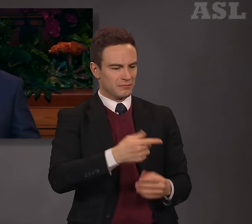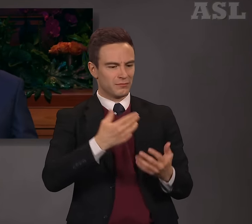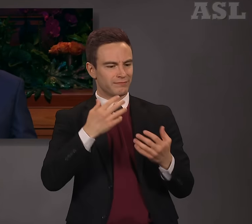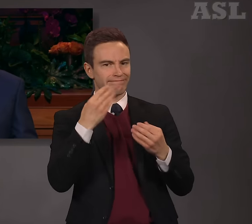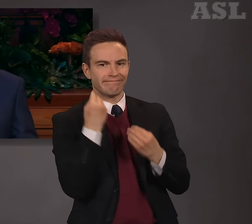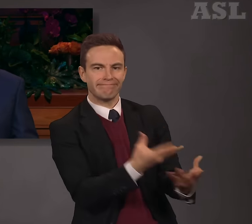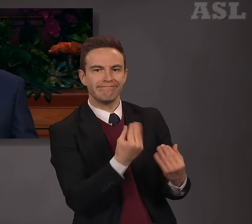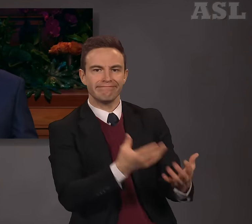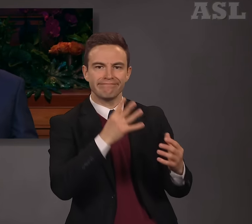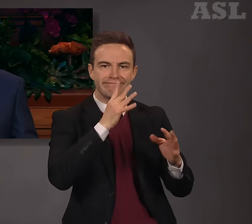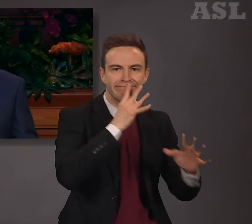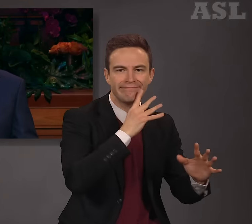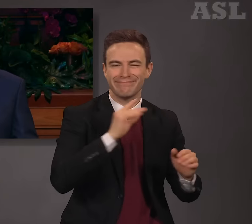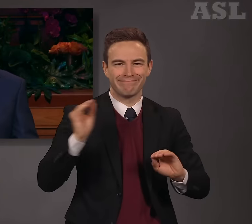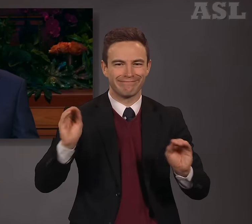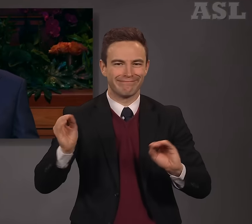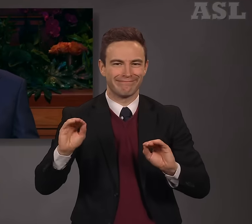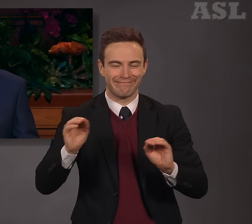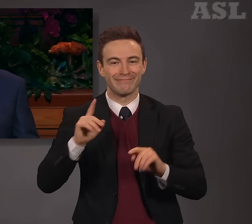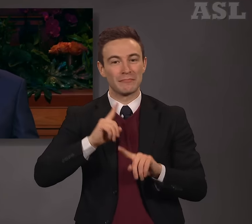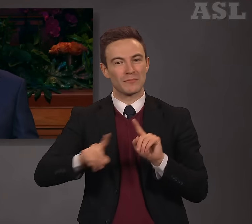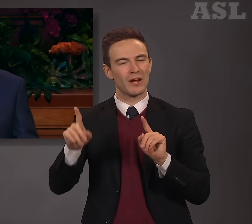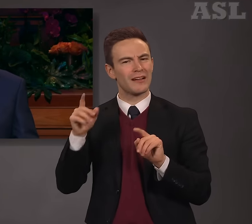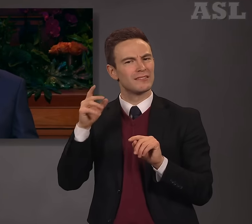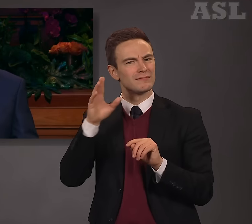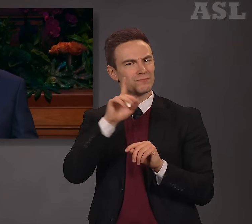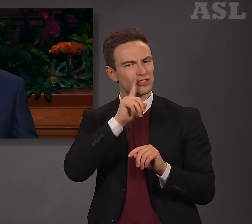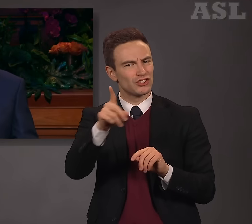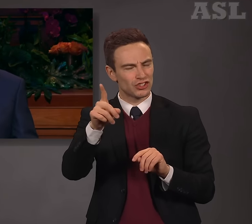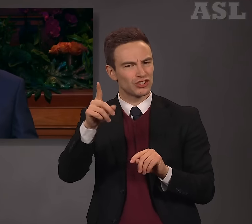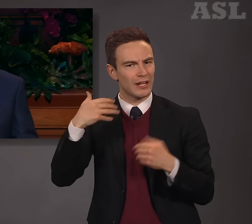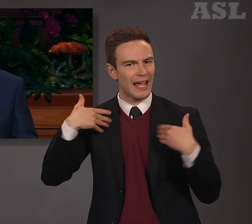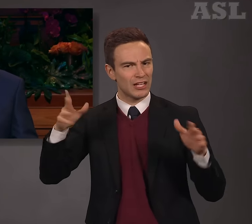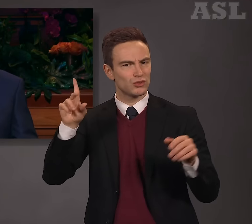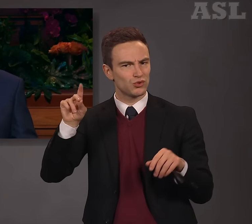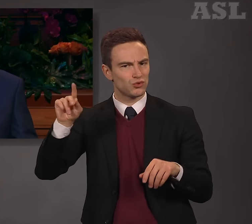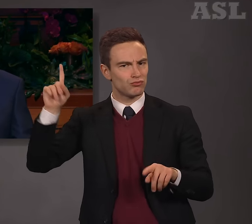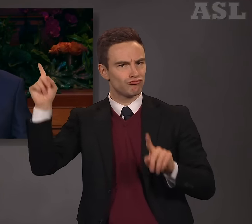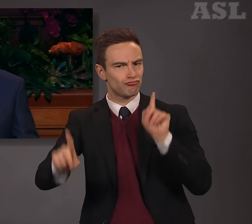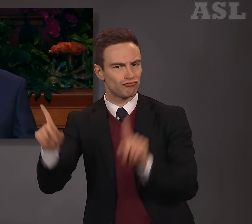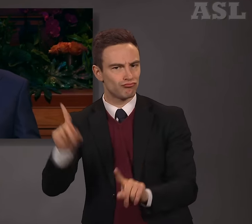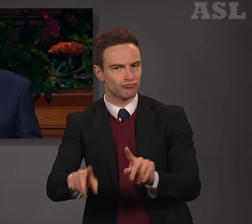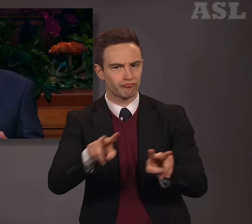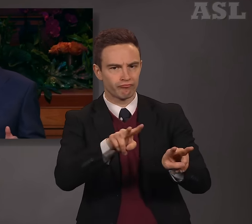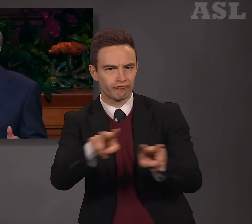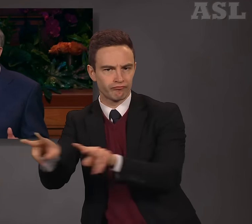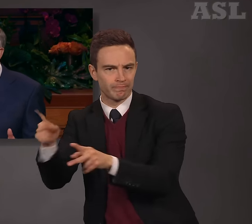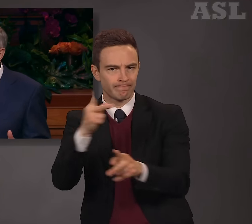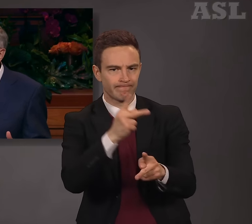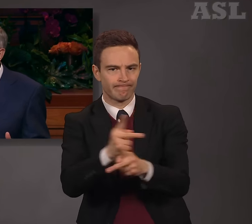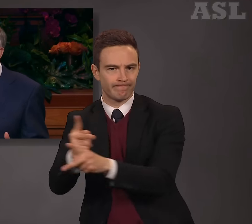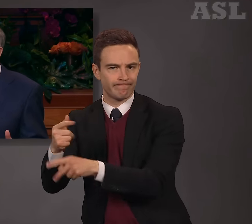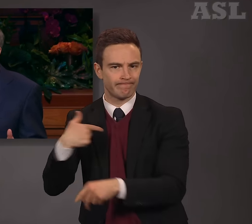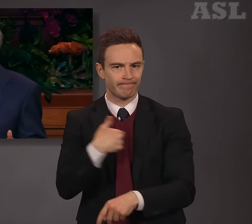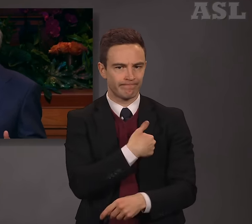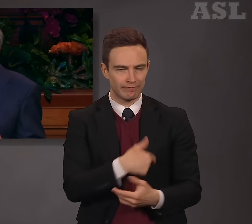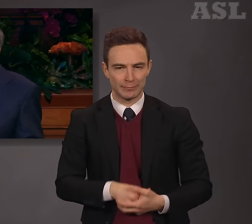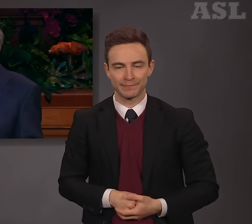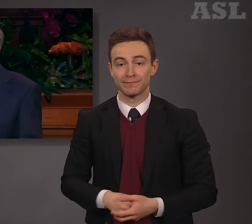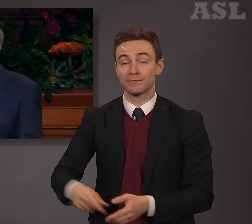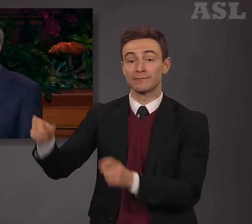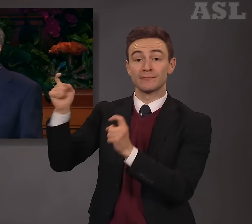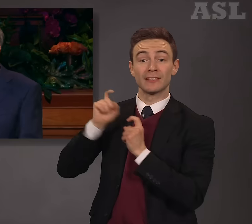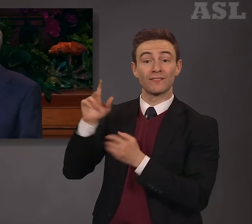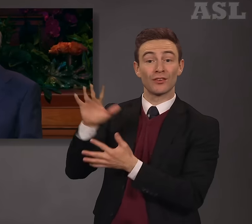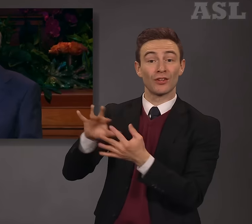assured, angels do have charge over us. The gift of the Holy Ghost is given to